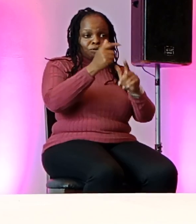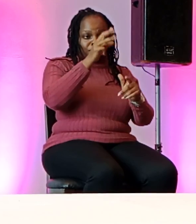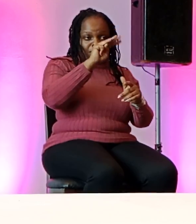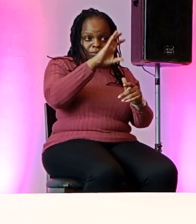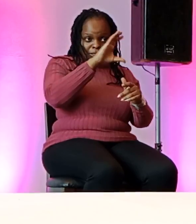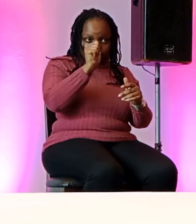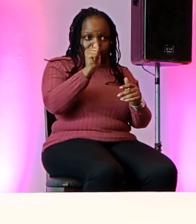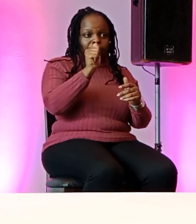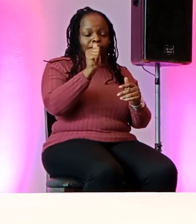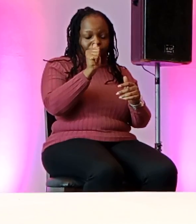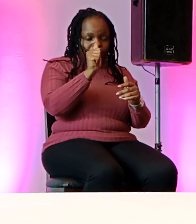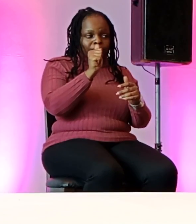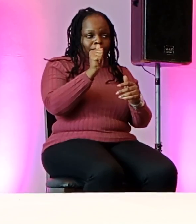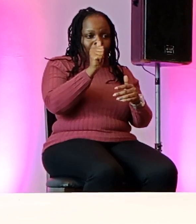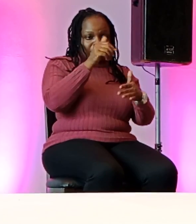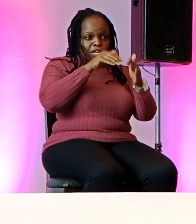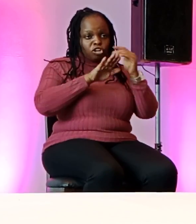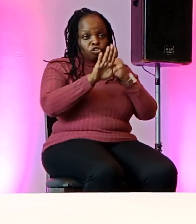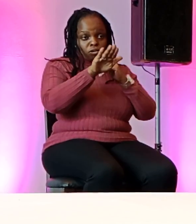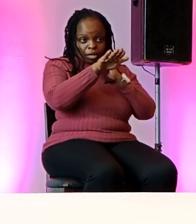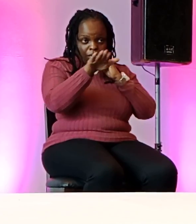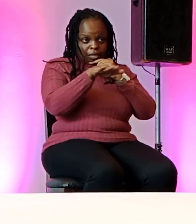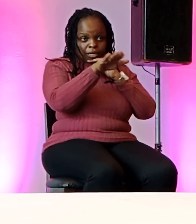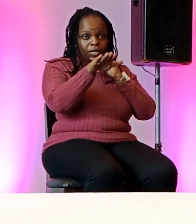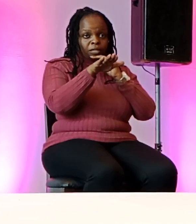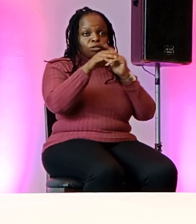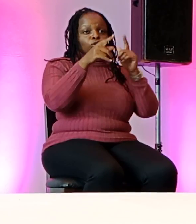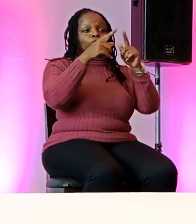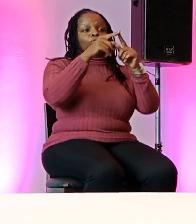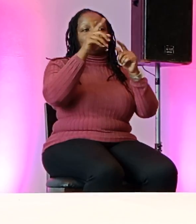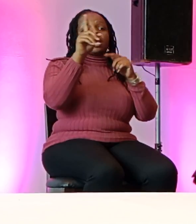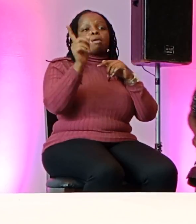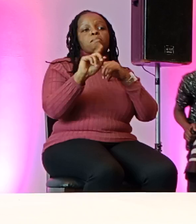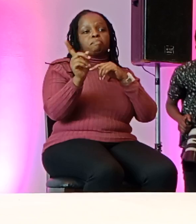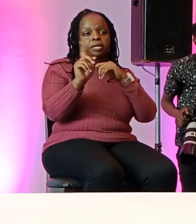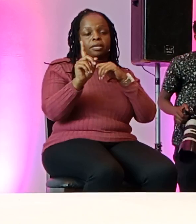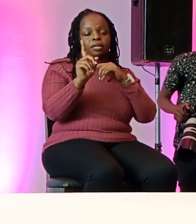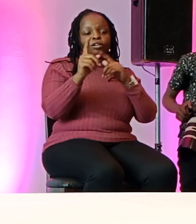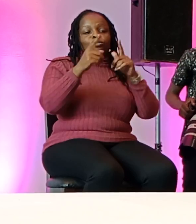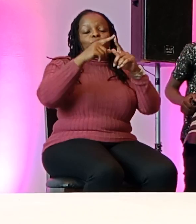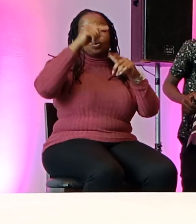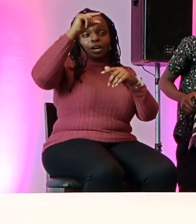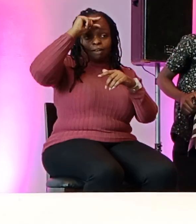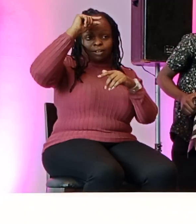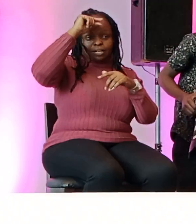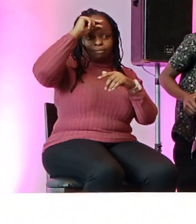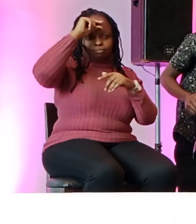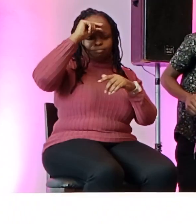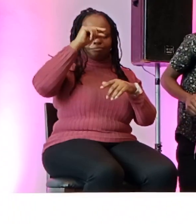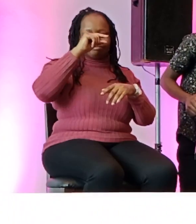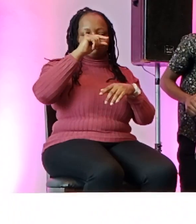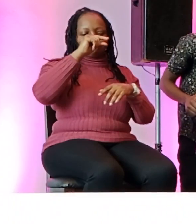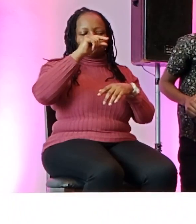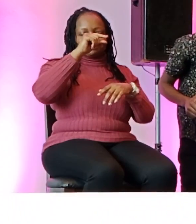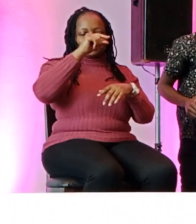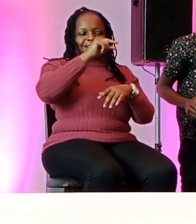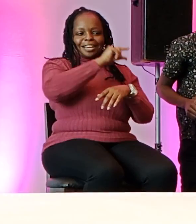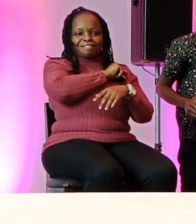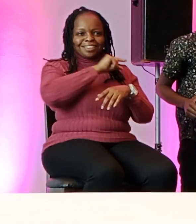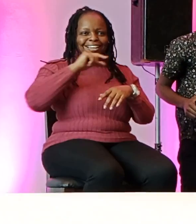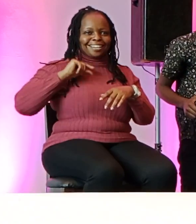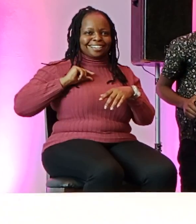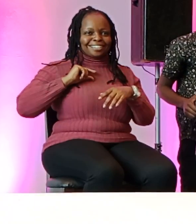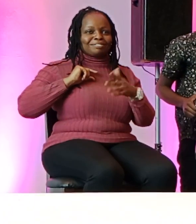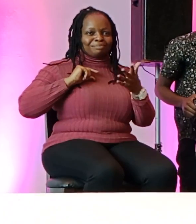MCA in your ward, to the MP, to the governor, we would see the change we